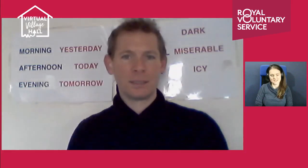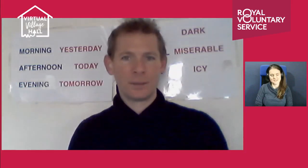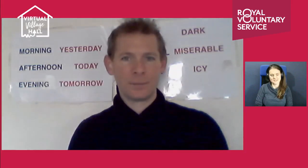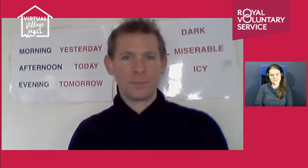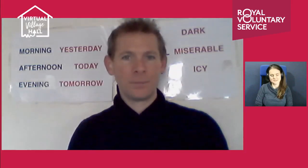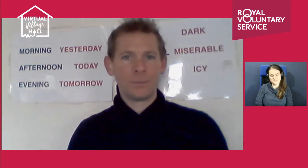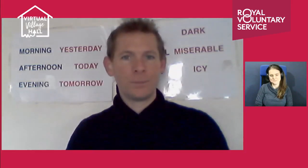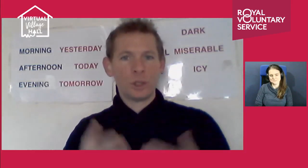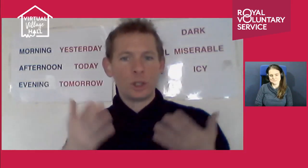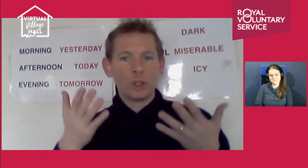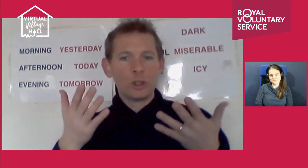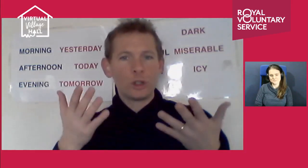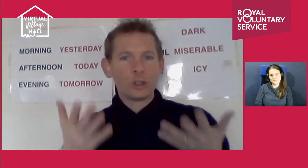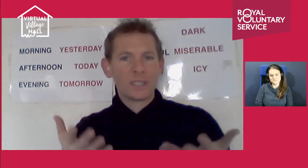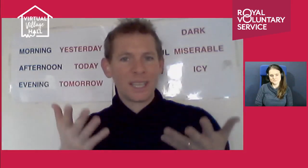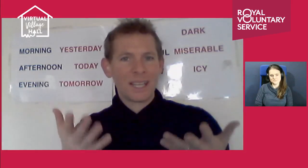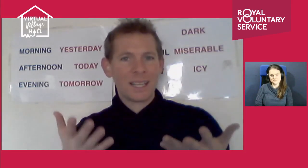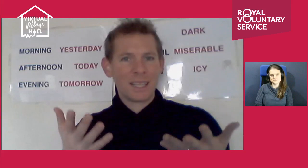Yesterday.